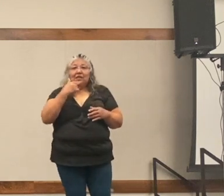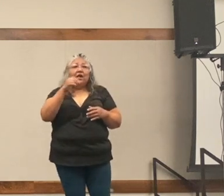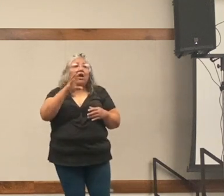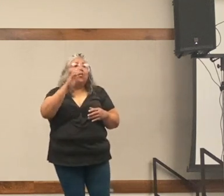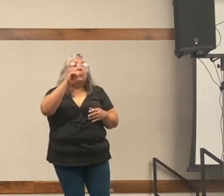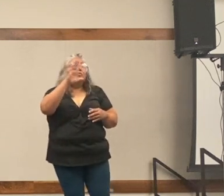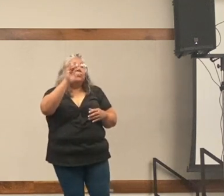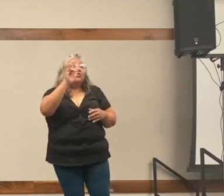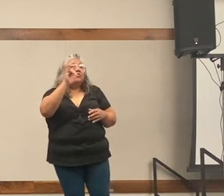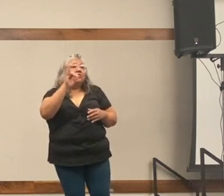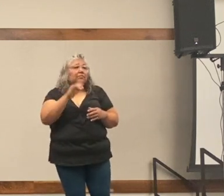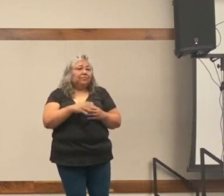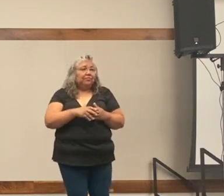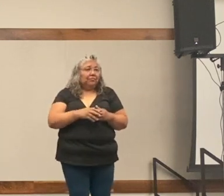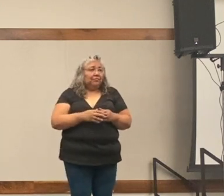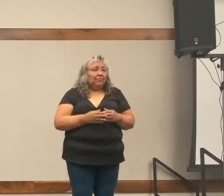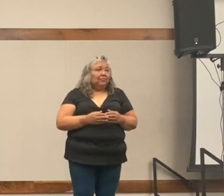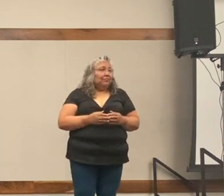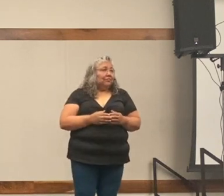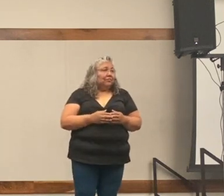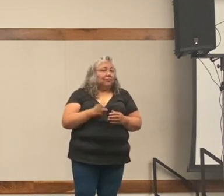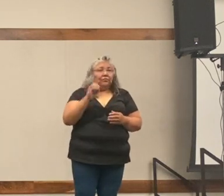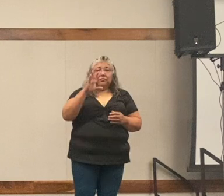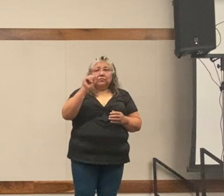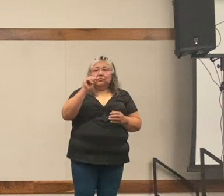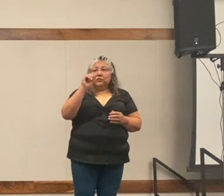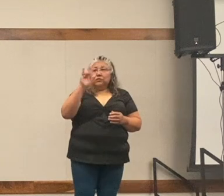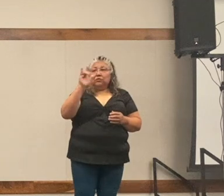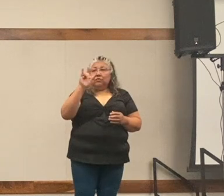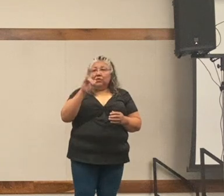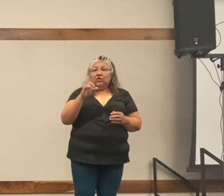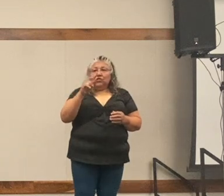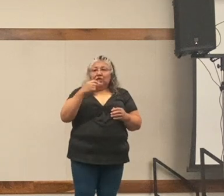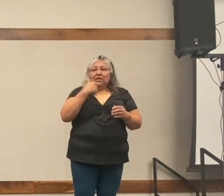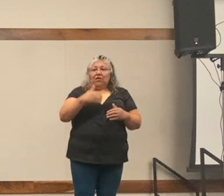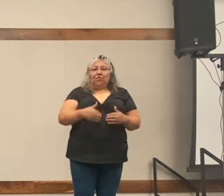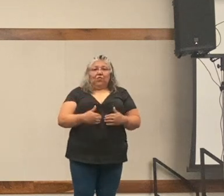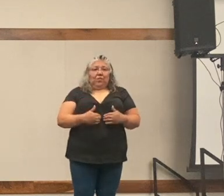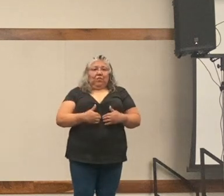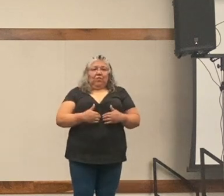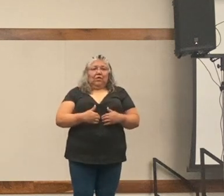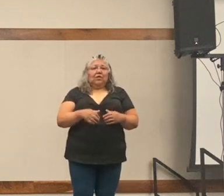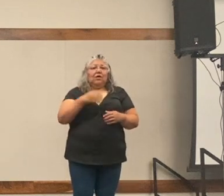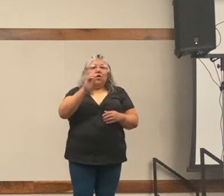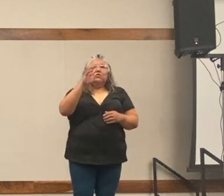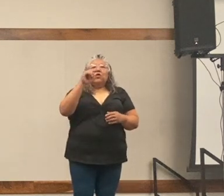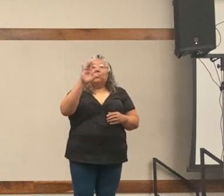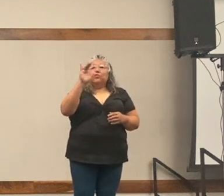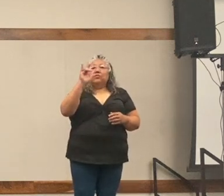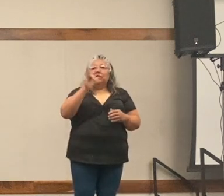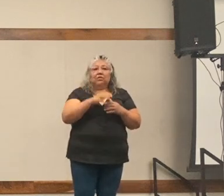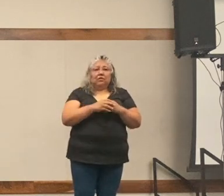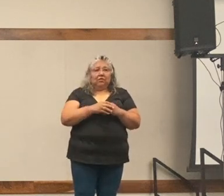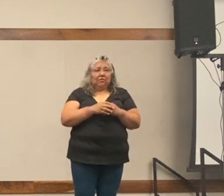October 25th, man. October 25th. Yeah, you say it from the diaphragm, okay? Yeah. October 25th, say